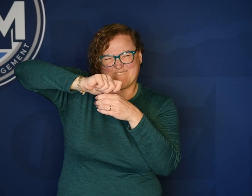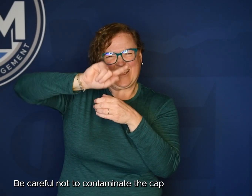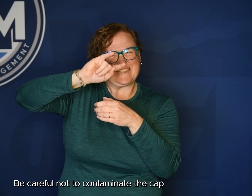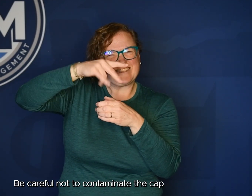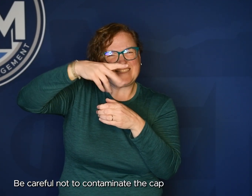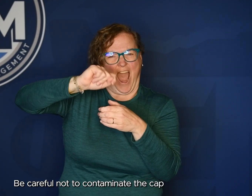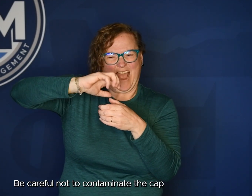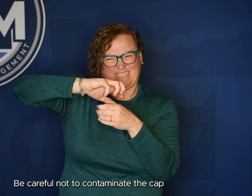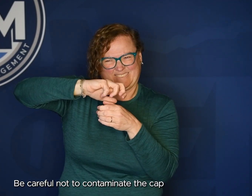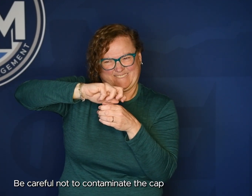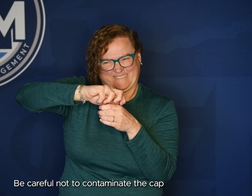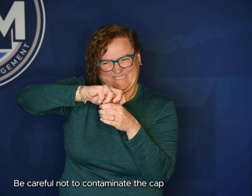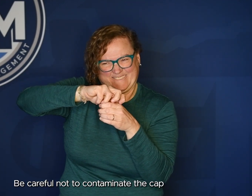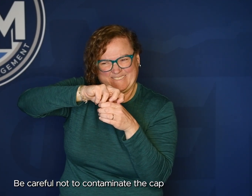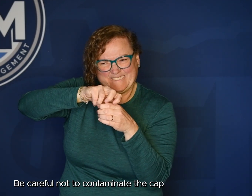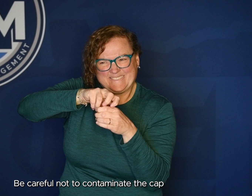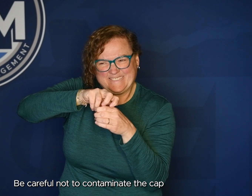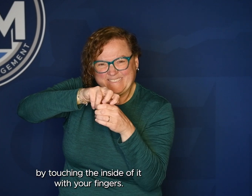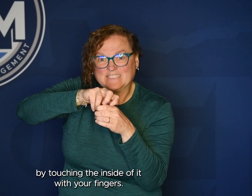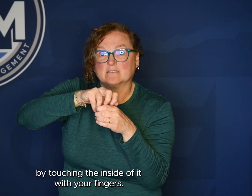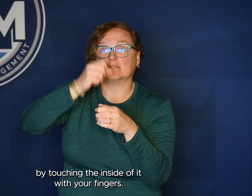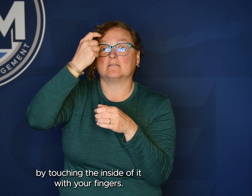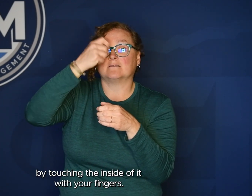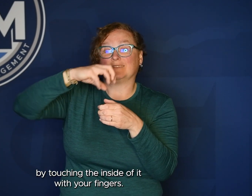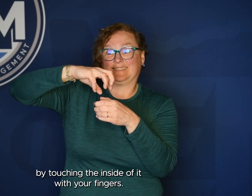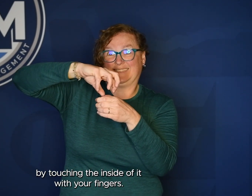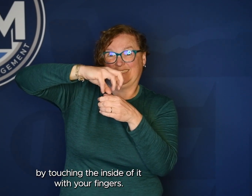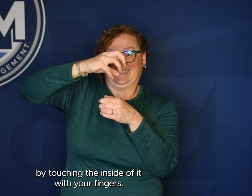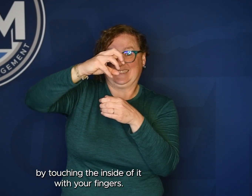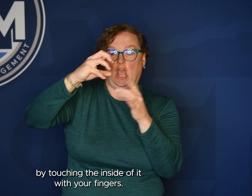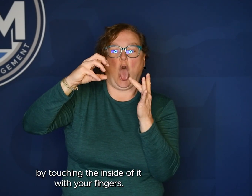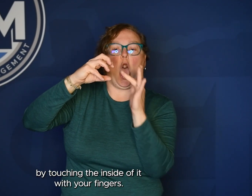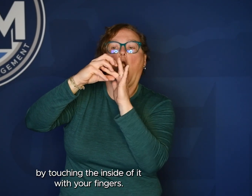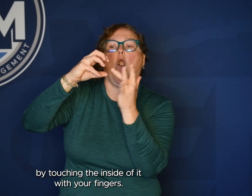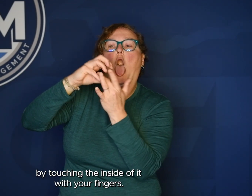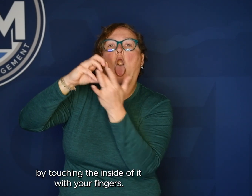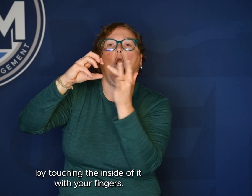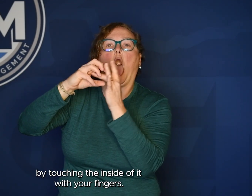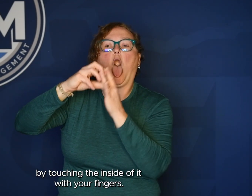Be careful not to contaminate the cap by touching the inside of it with your fingers.